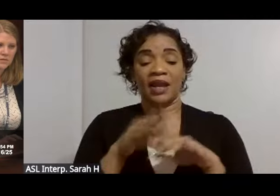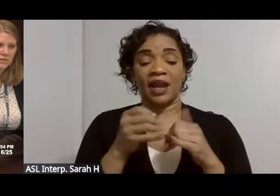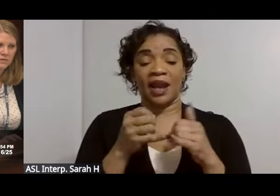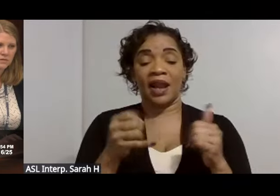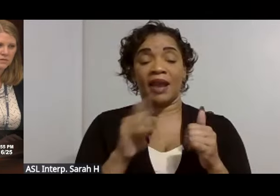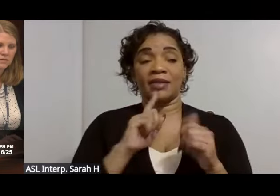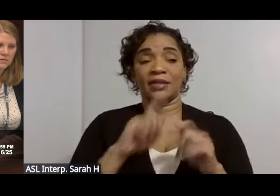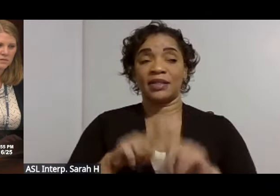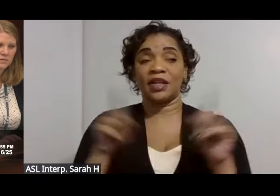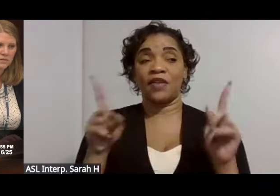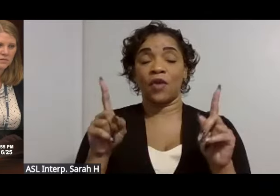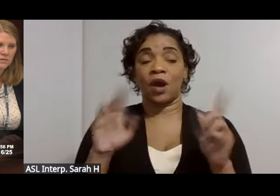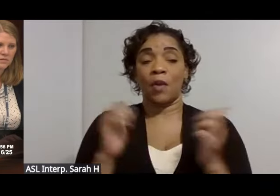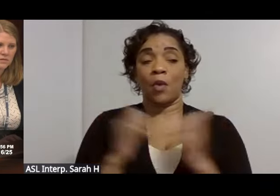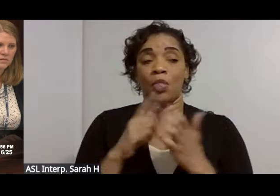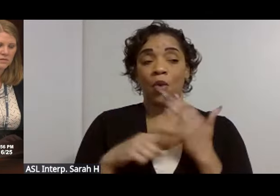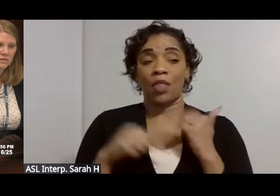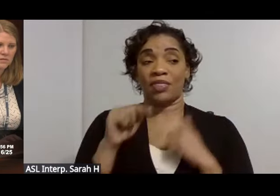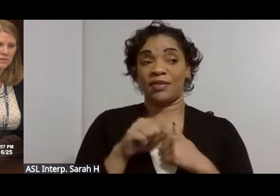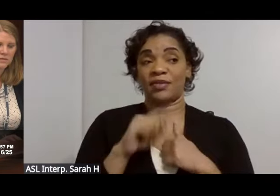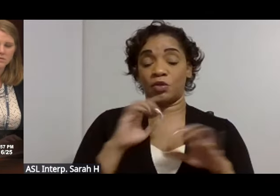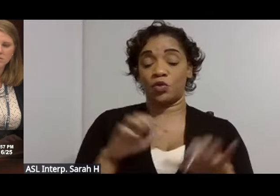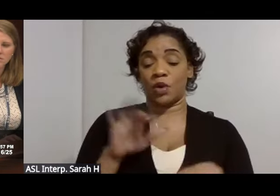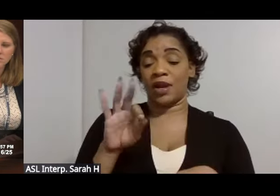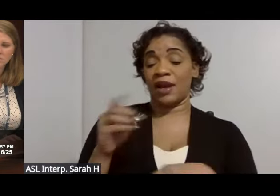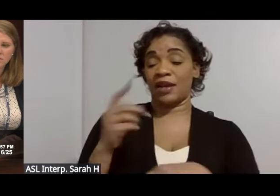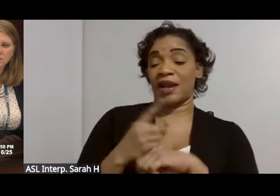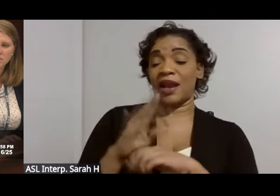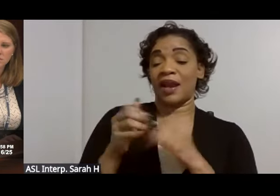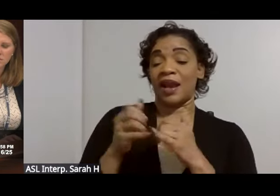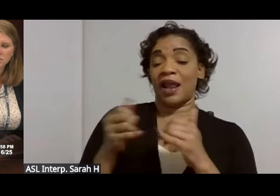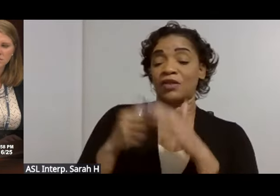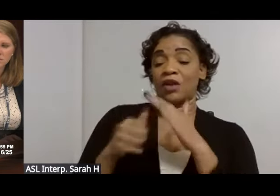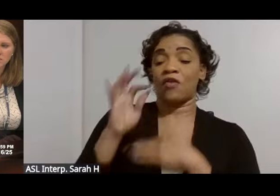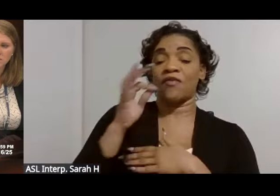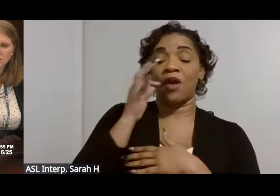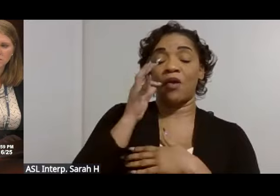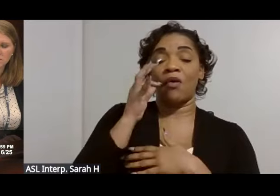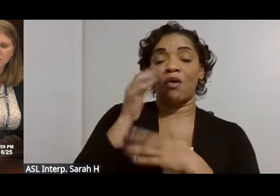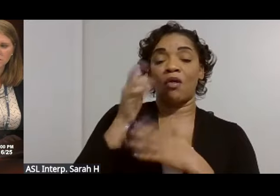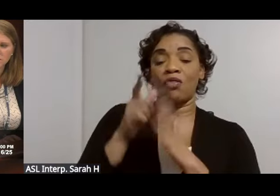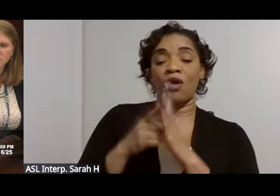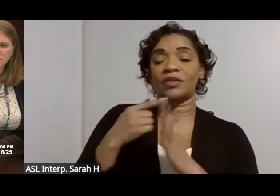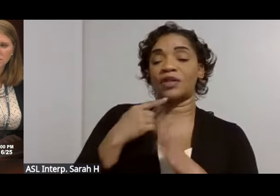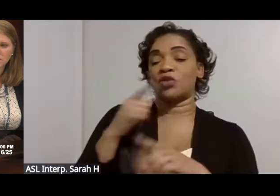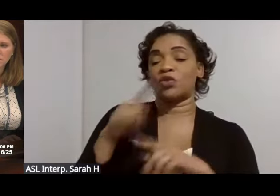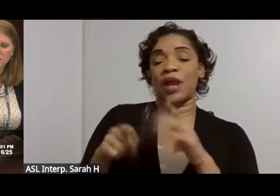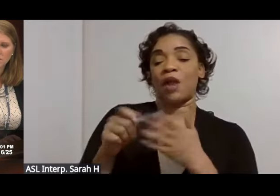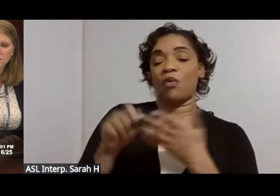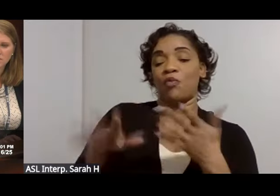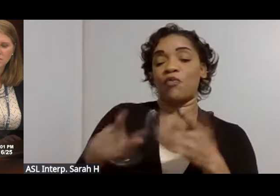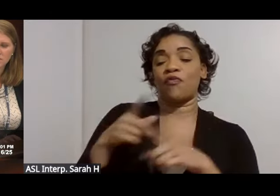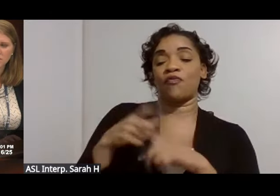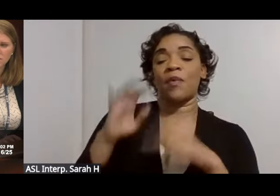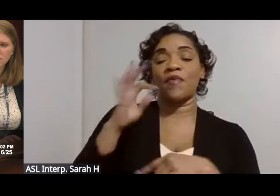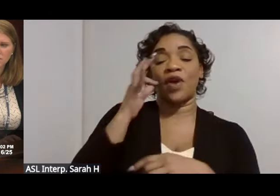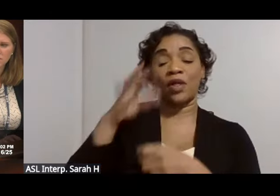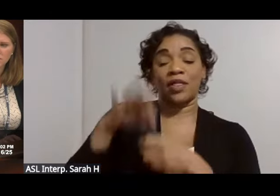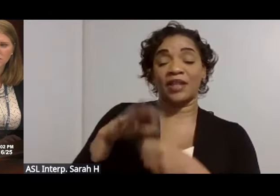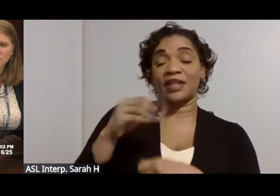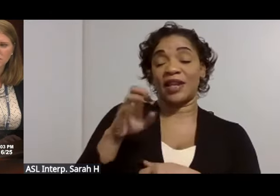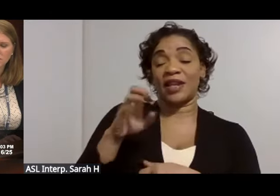is doing. The 90-day deadline is under federal law as well that says you can't remove from a federal election. And even looking at that, the specific